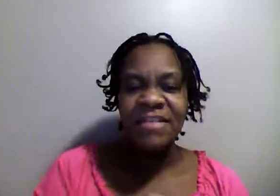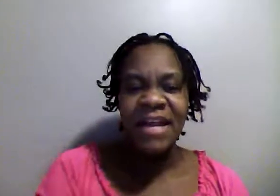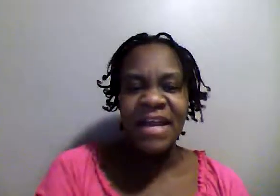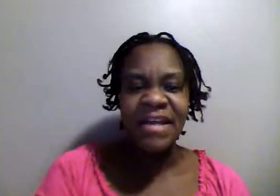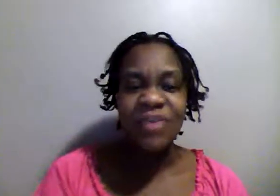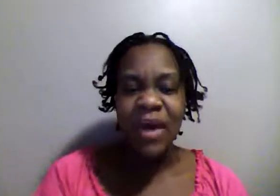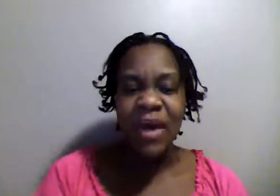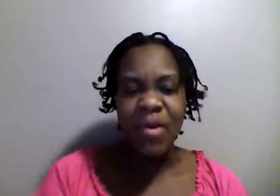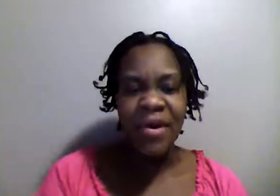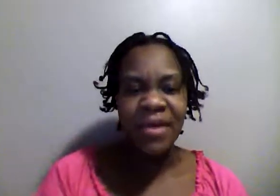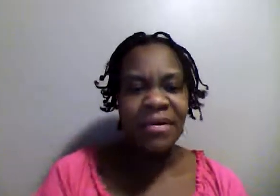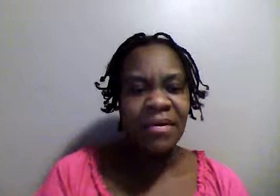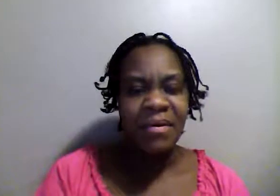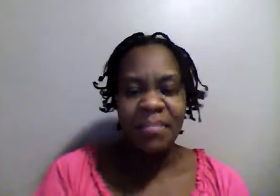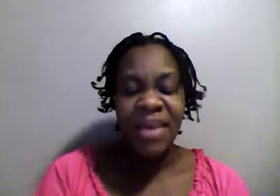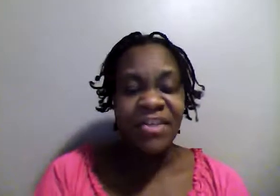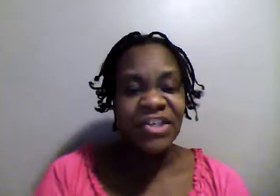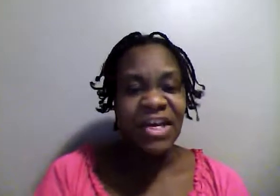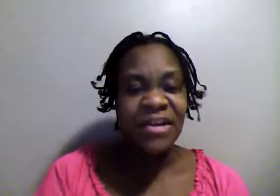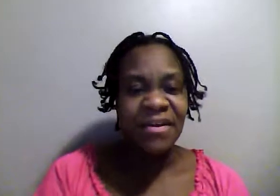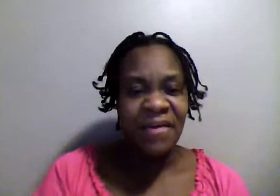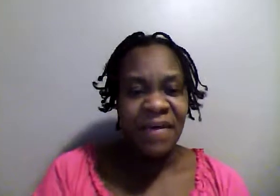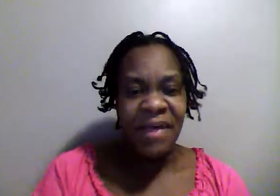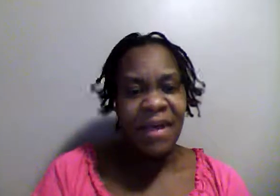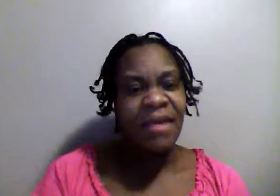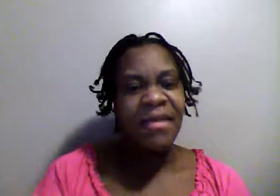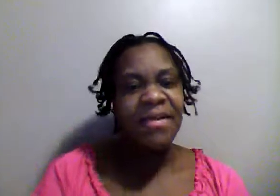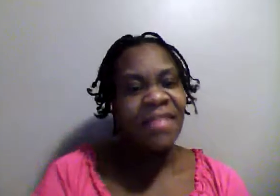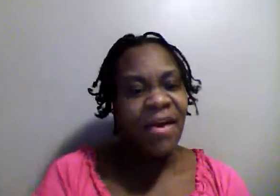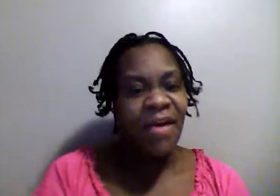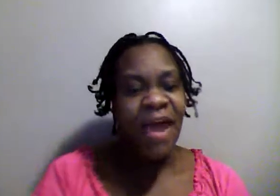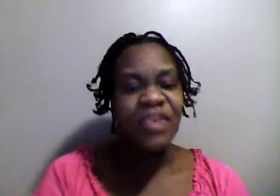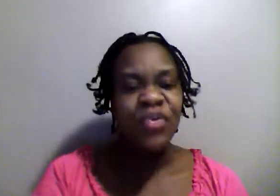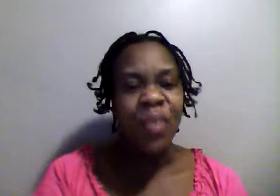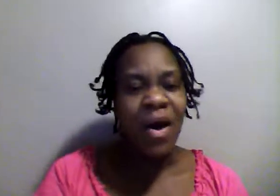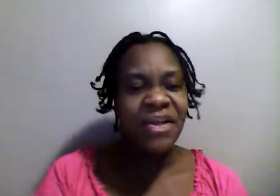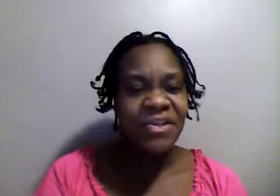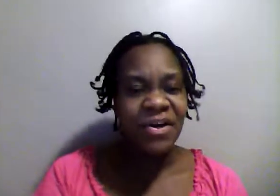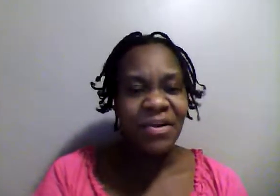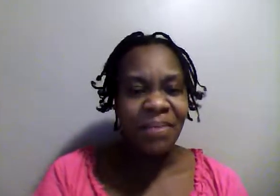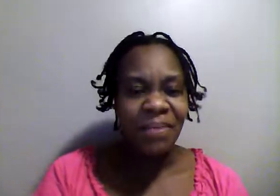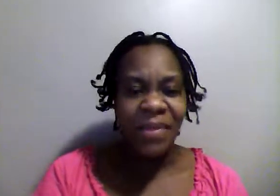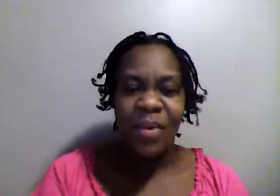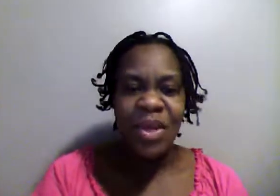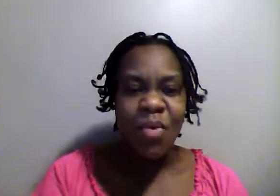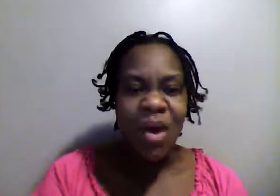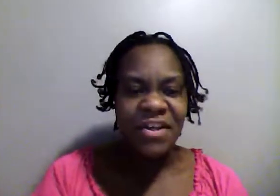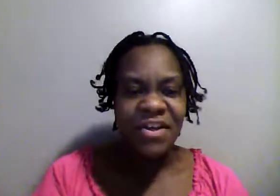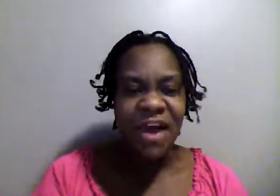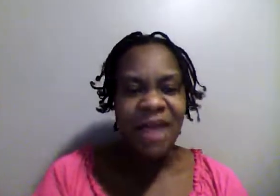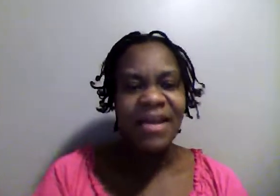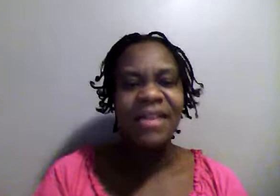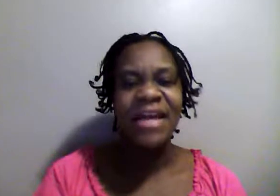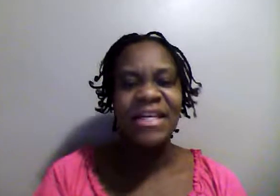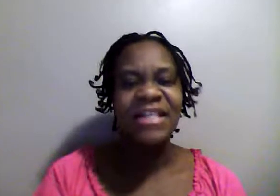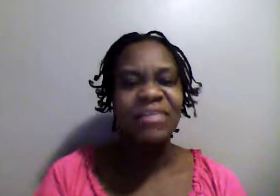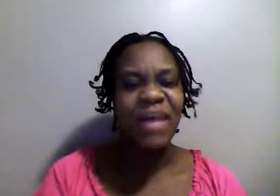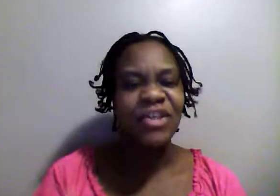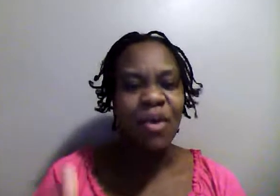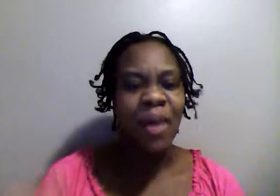any soil-borne pathogen there and you water, when you water the garden, that can splash up onto